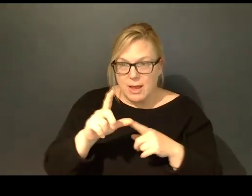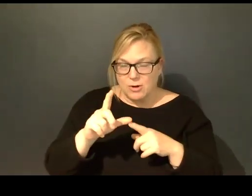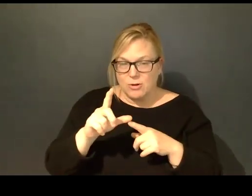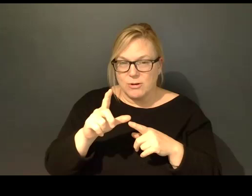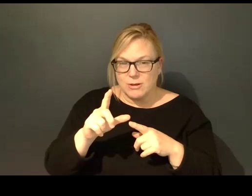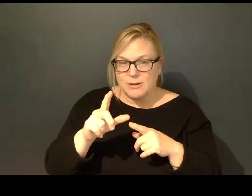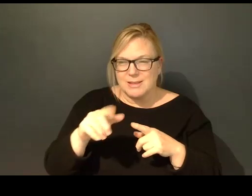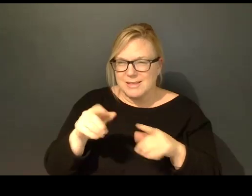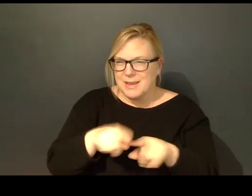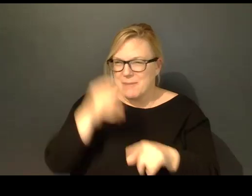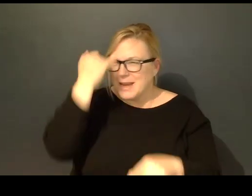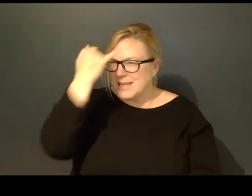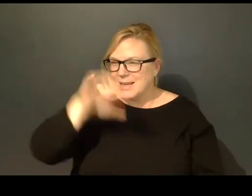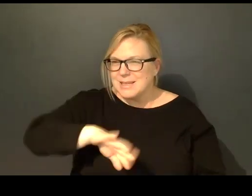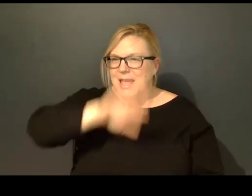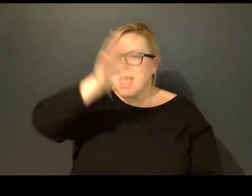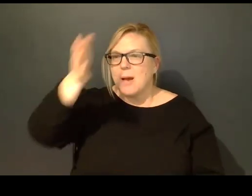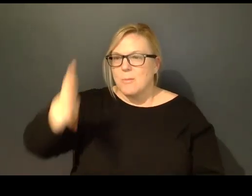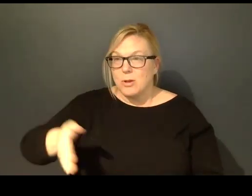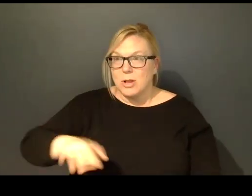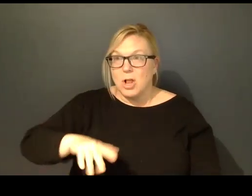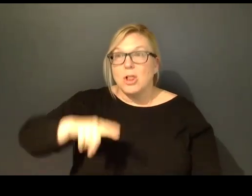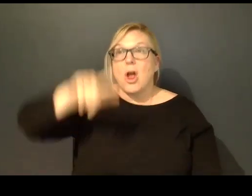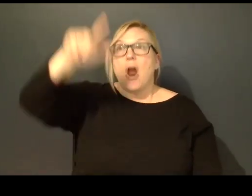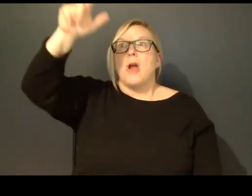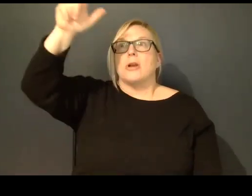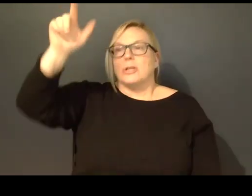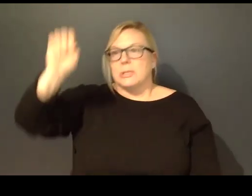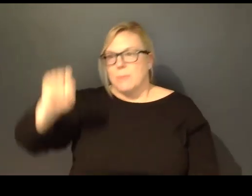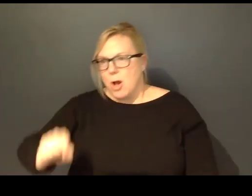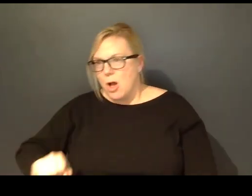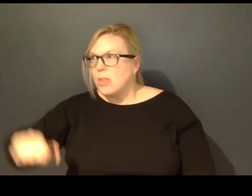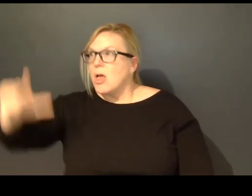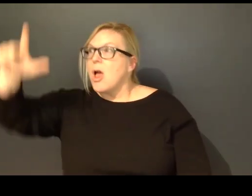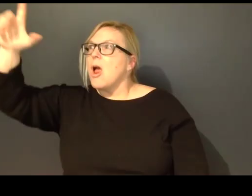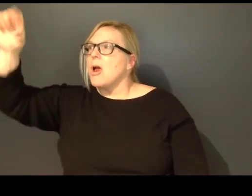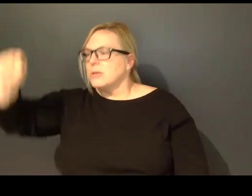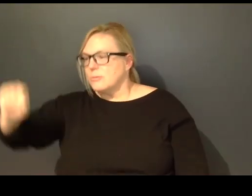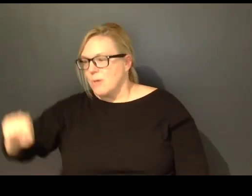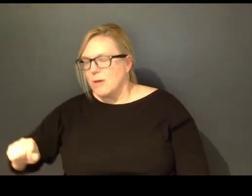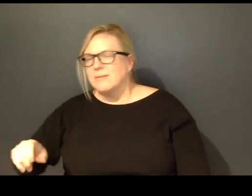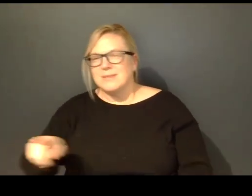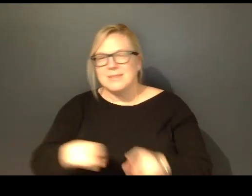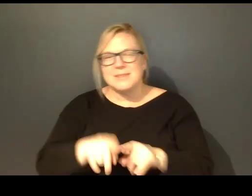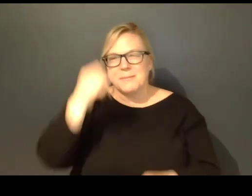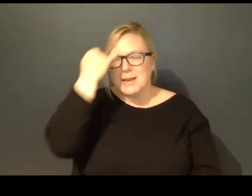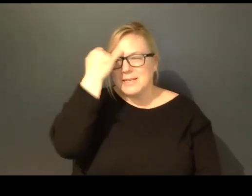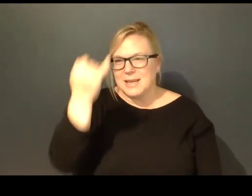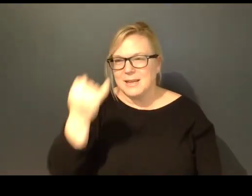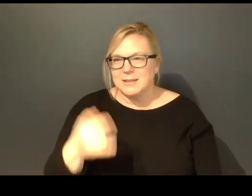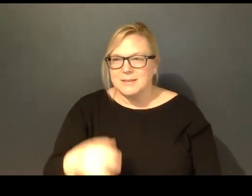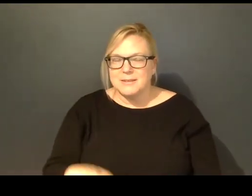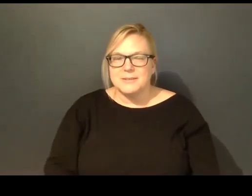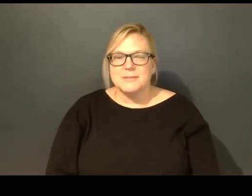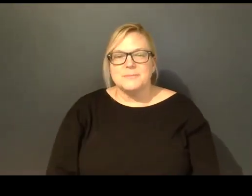of humps in a camel's back. That would Makes be more logical sense than anything that was going through my brain, Jeff. So we'll take it. Thank you. Just as we wait